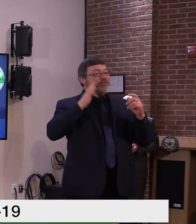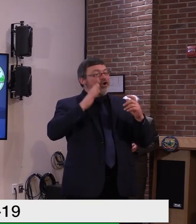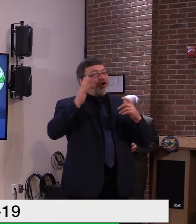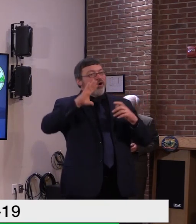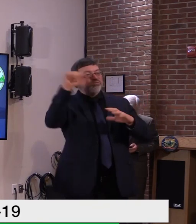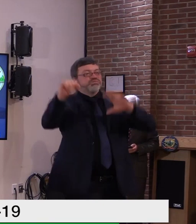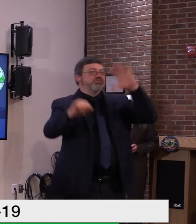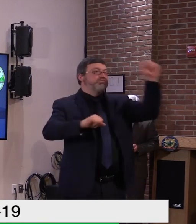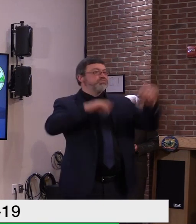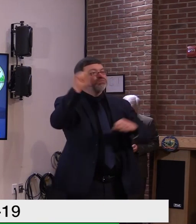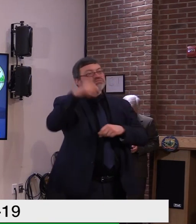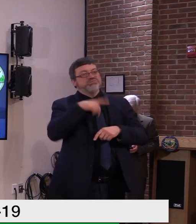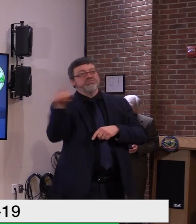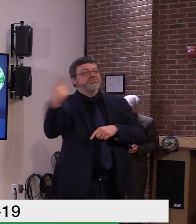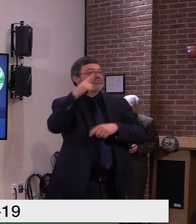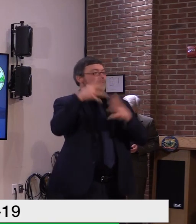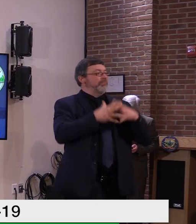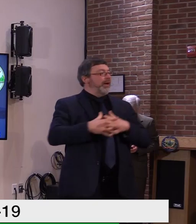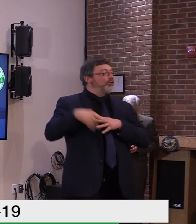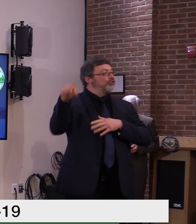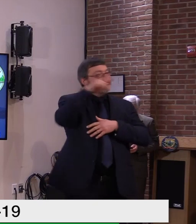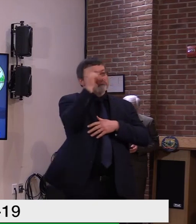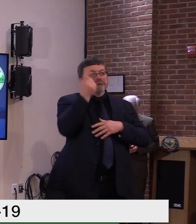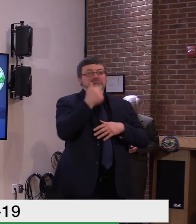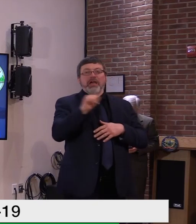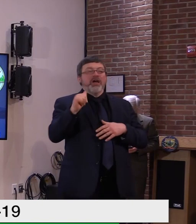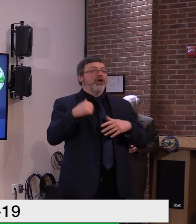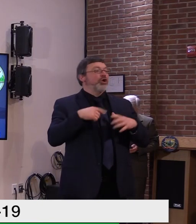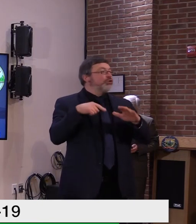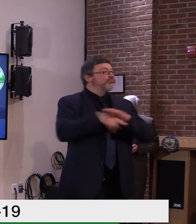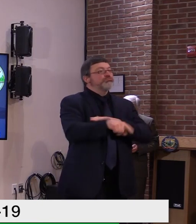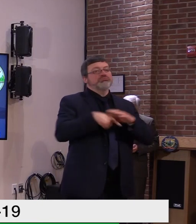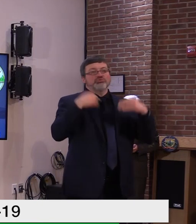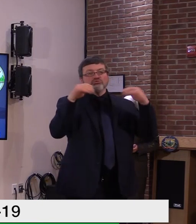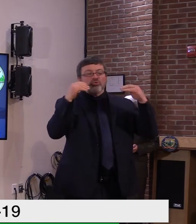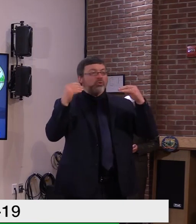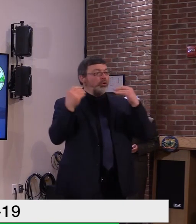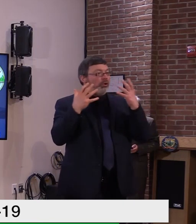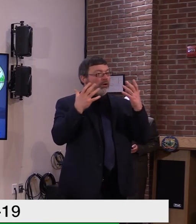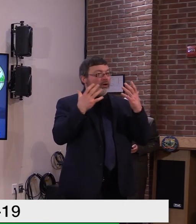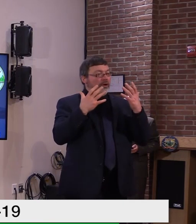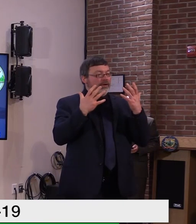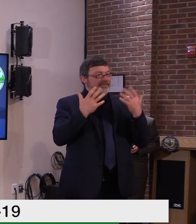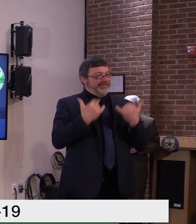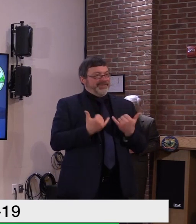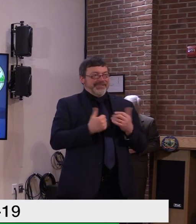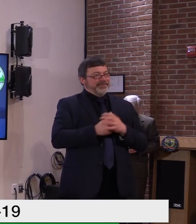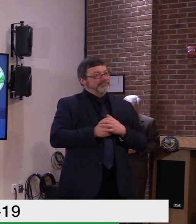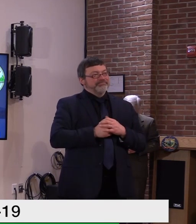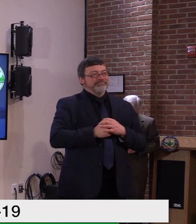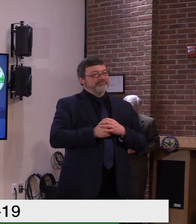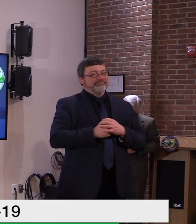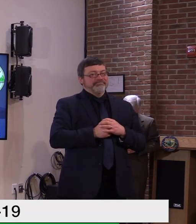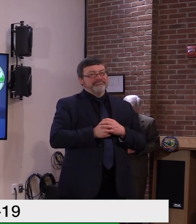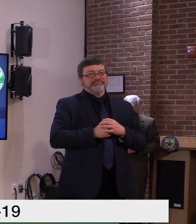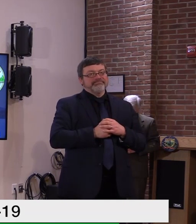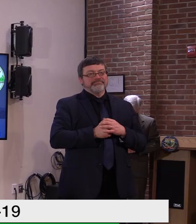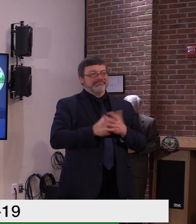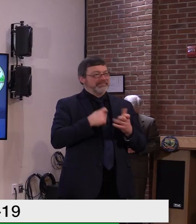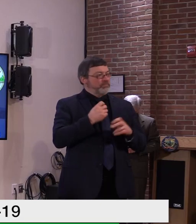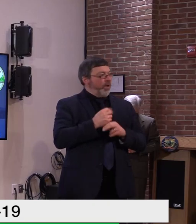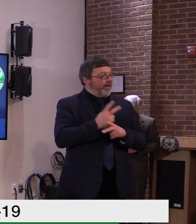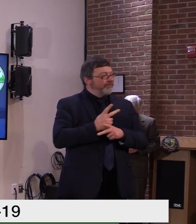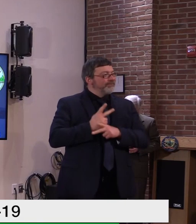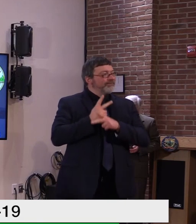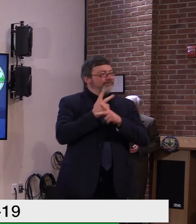been able to do. But at the same time, I think that for those who have kids in school, for